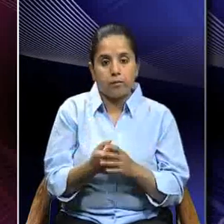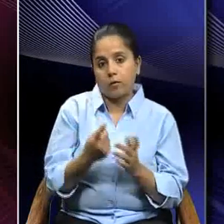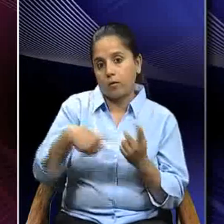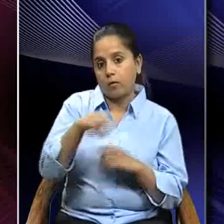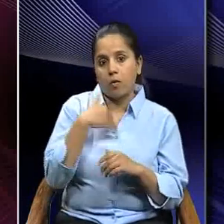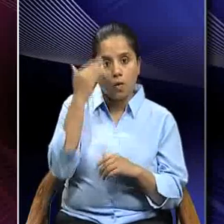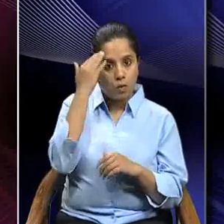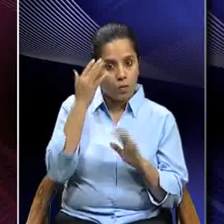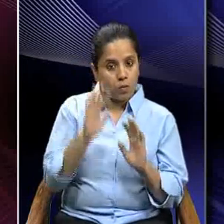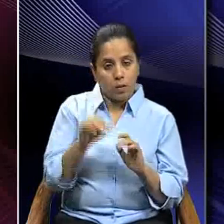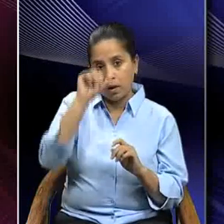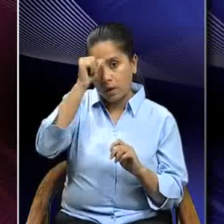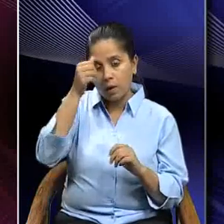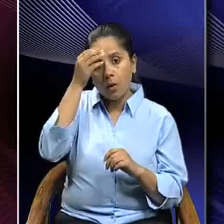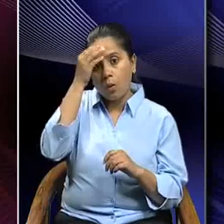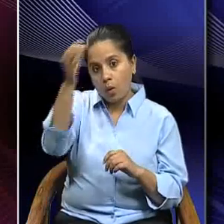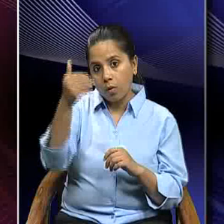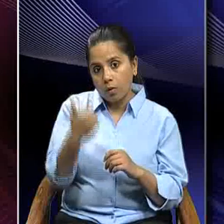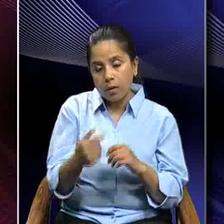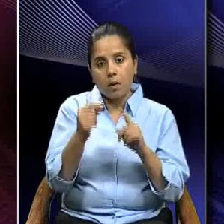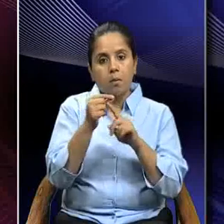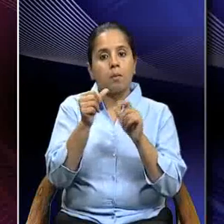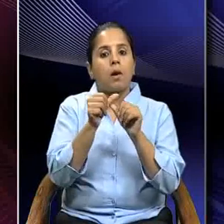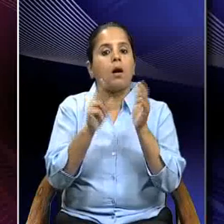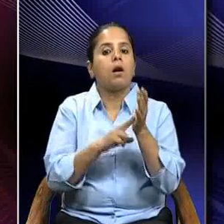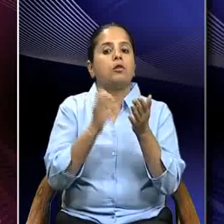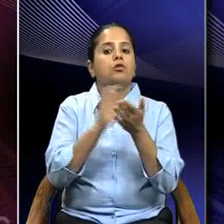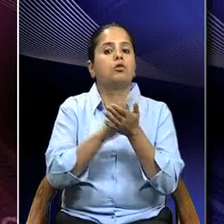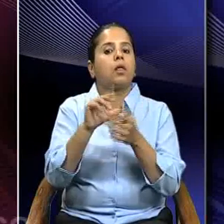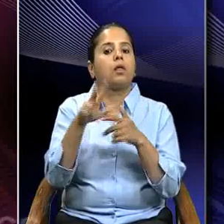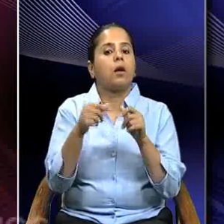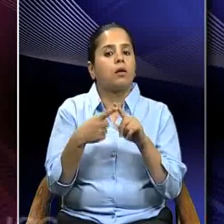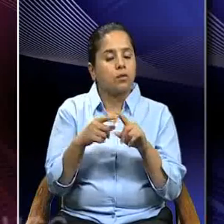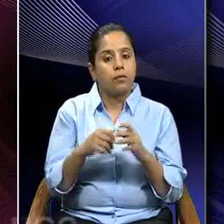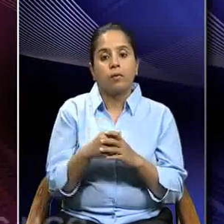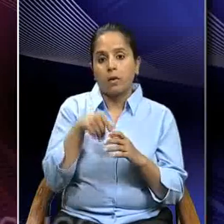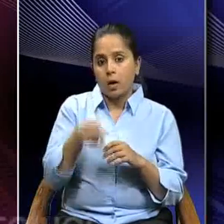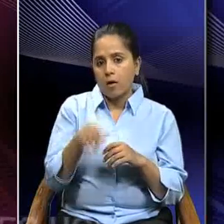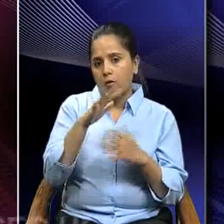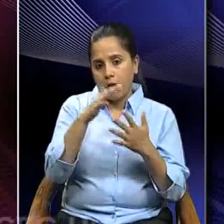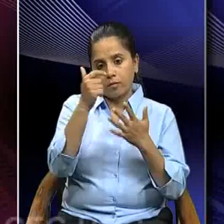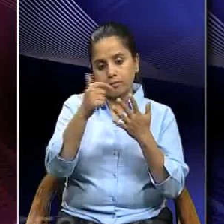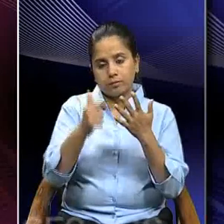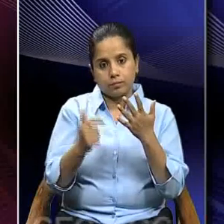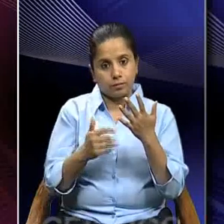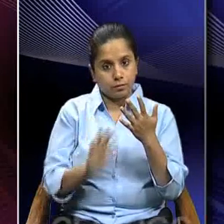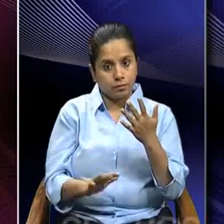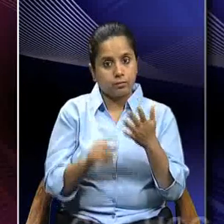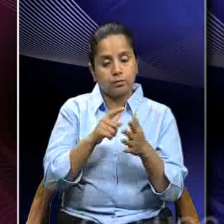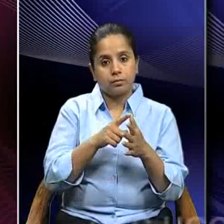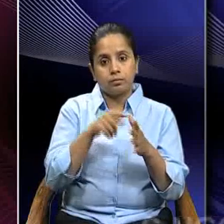know about the Indian concept of Panch Tattva, where these 5 gross elements are known as